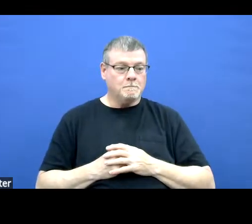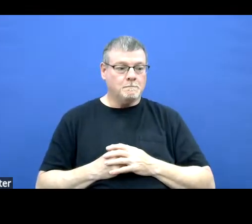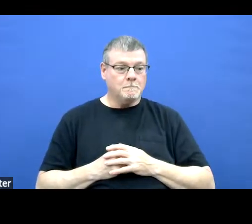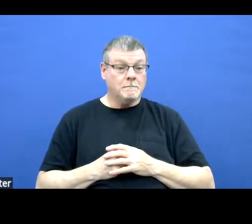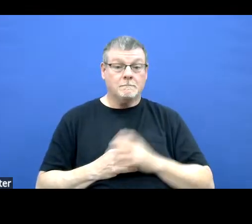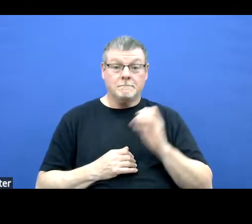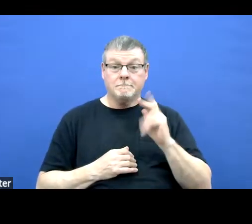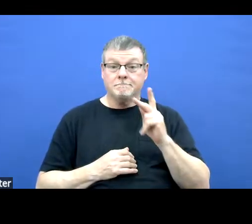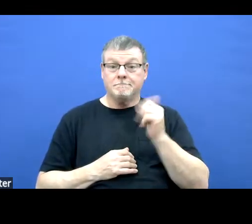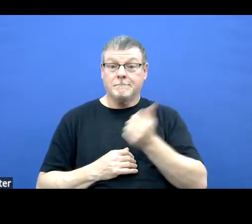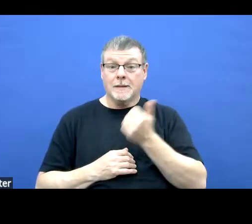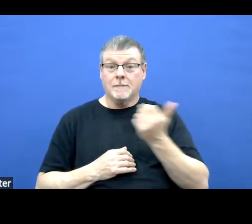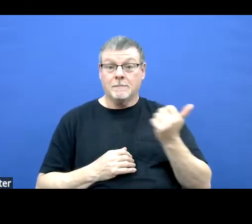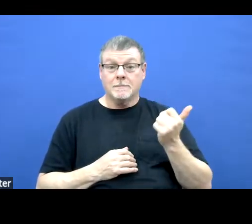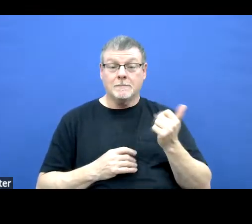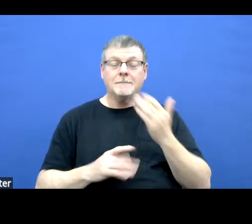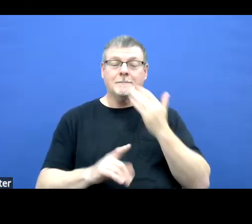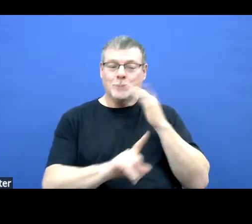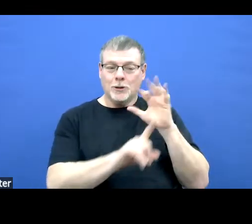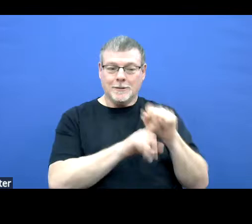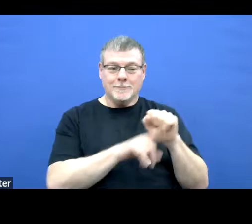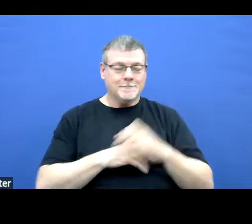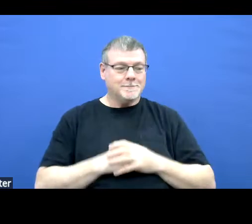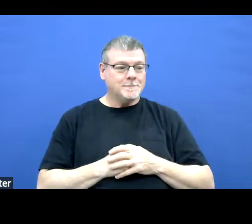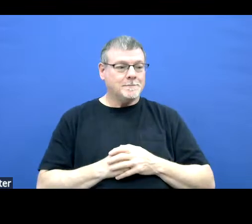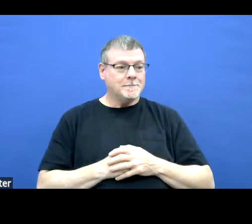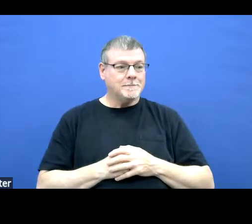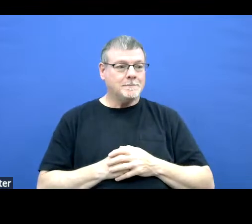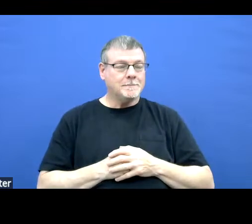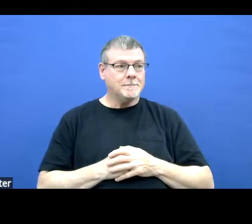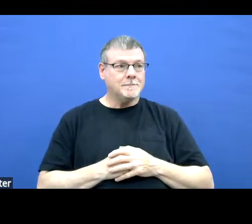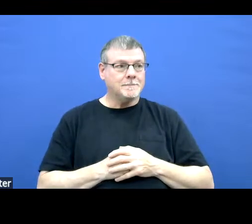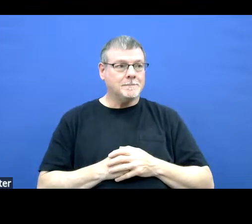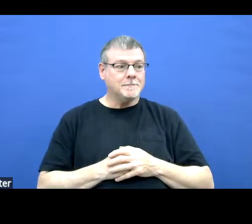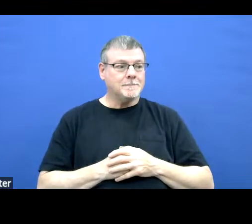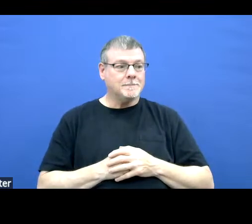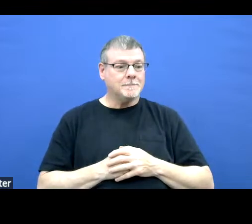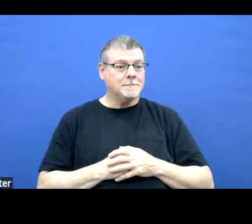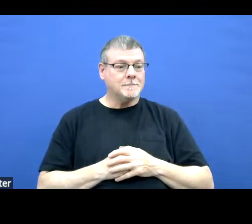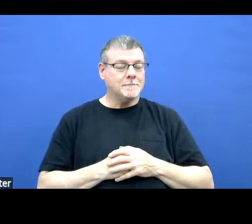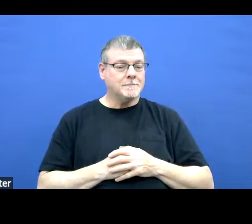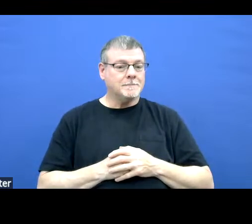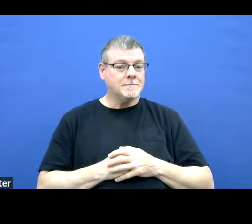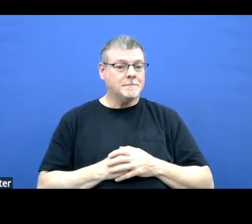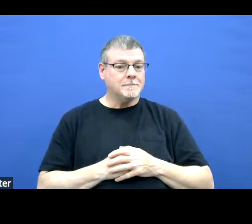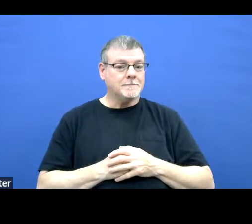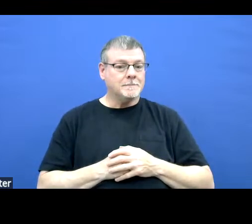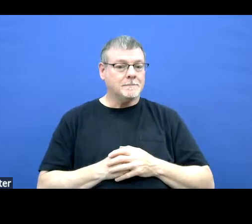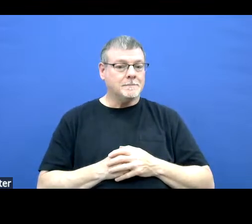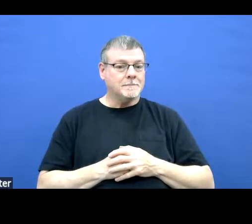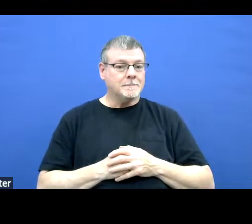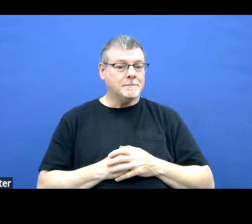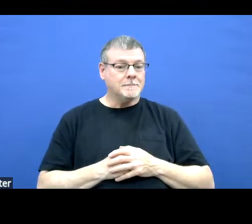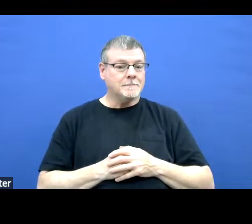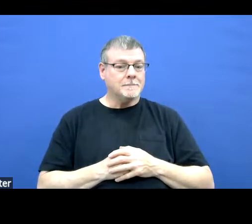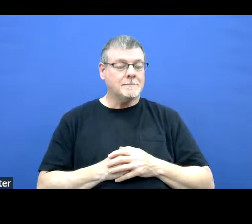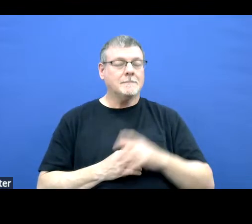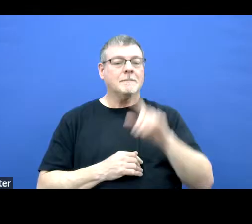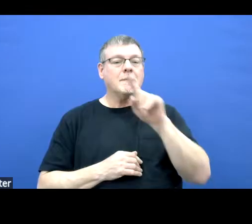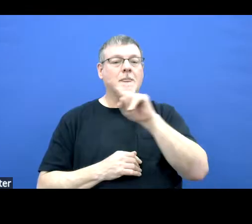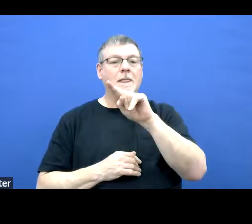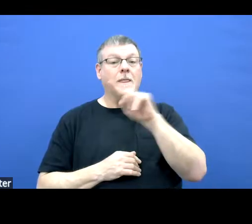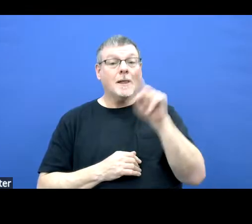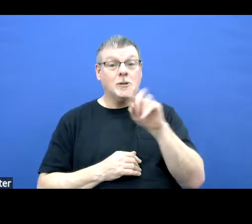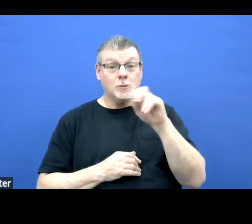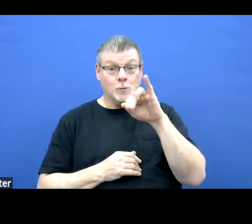anything else? Good catch. So again, with zoning